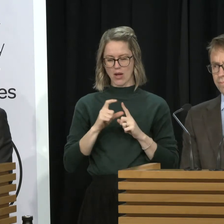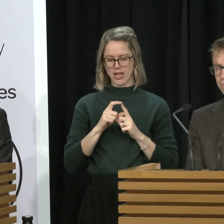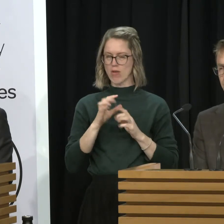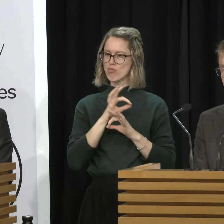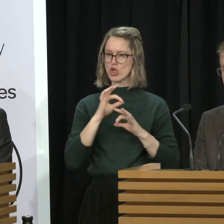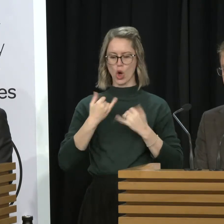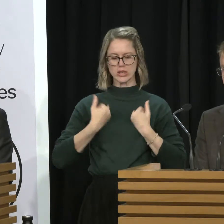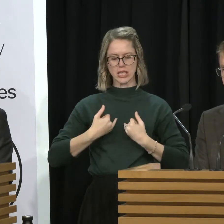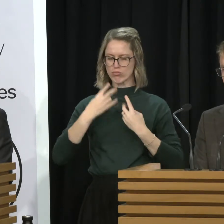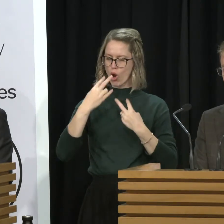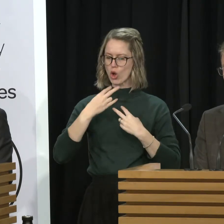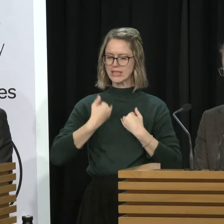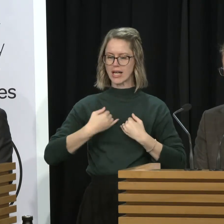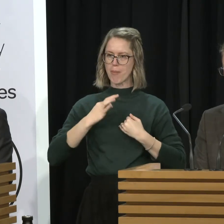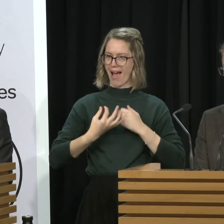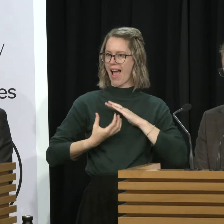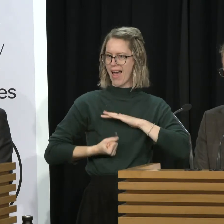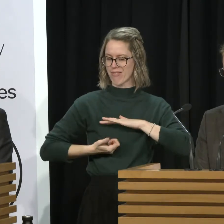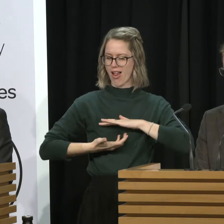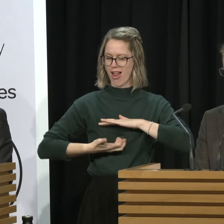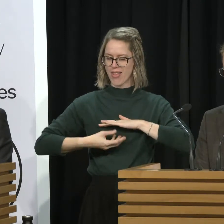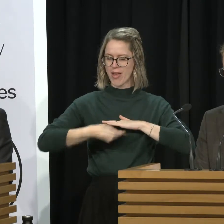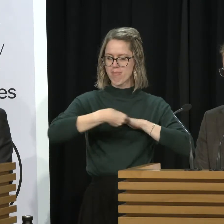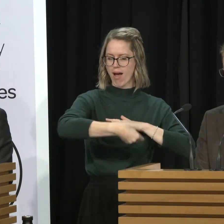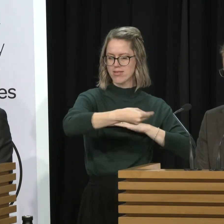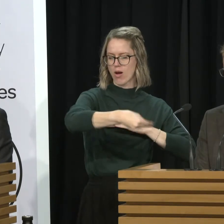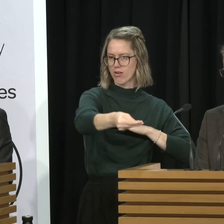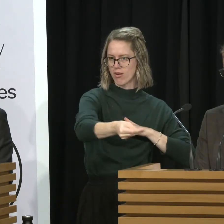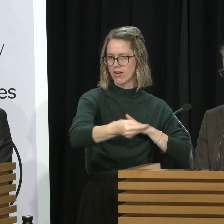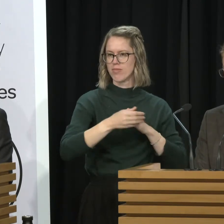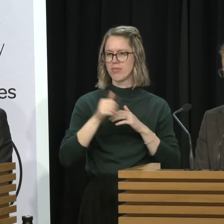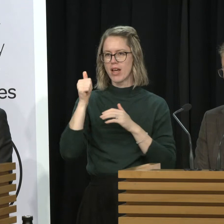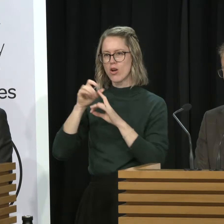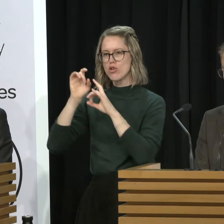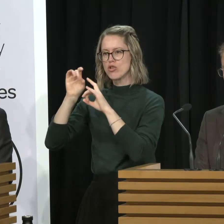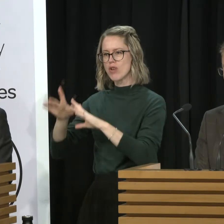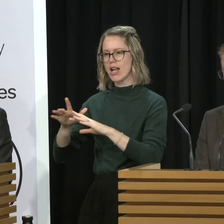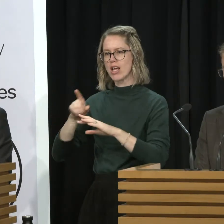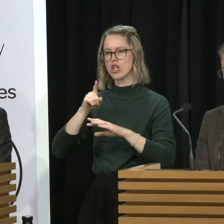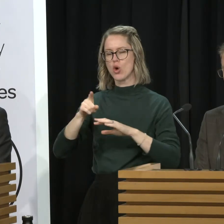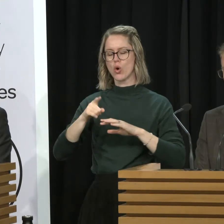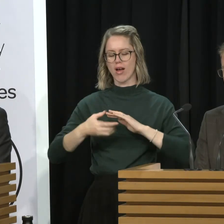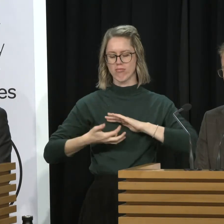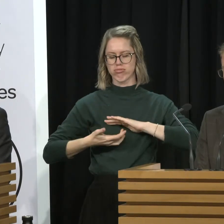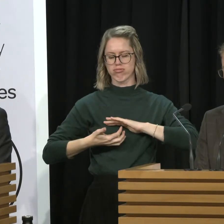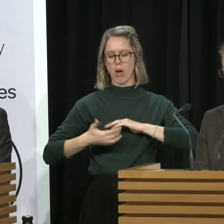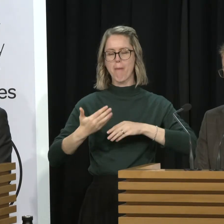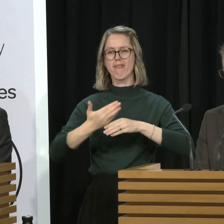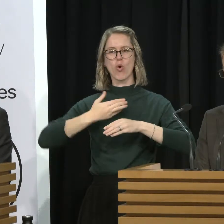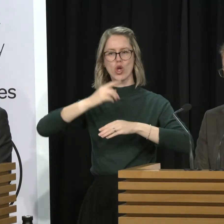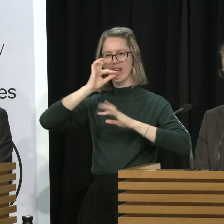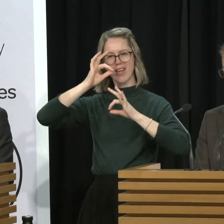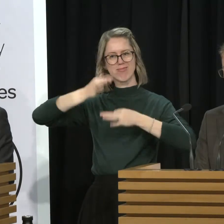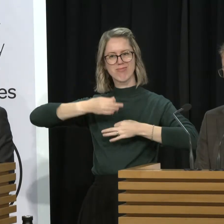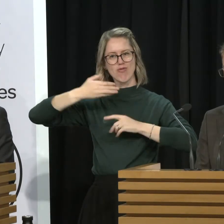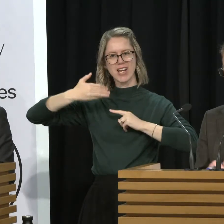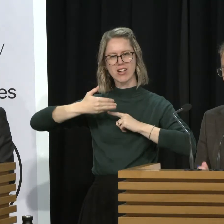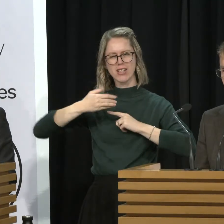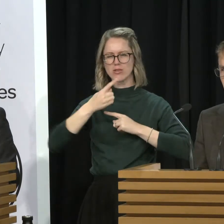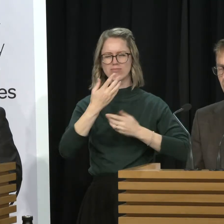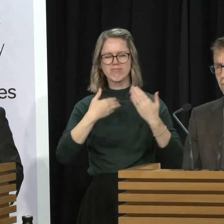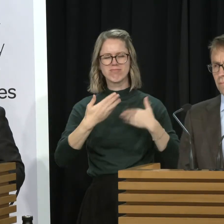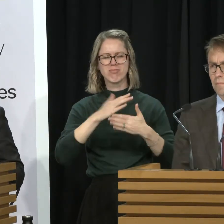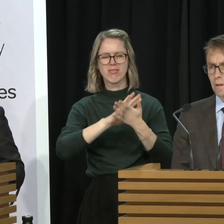discussion about this in Australia, that you were contagious essentially further before you could tell than perhaps some of the early strains. Can you give